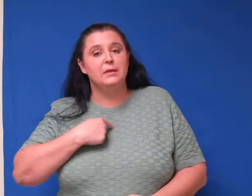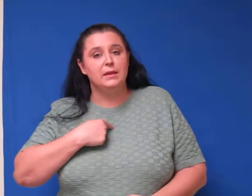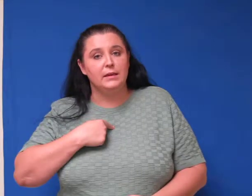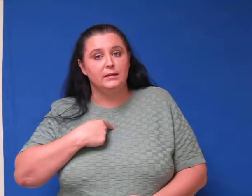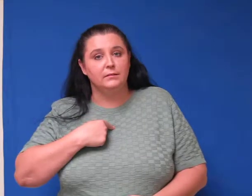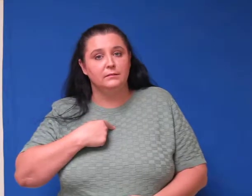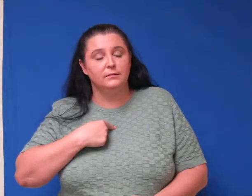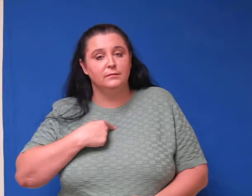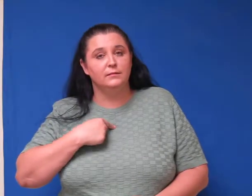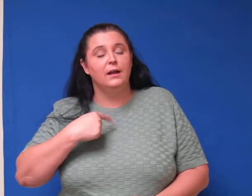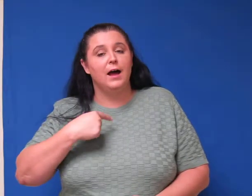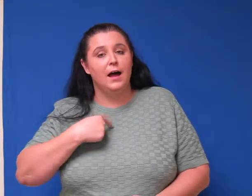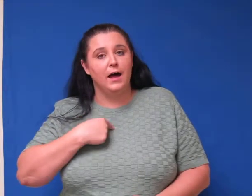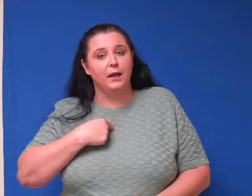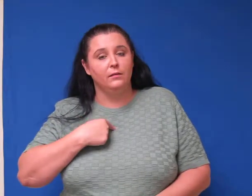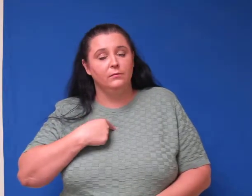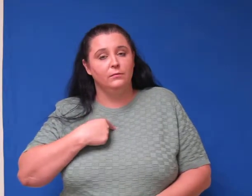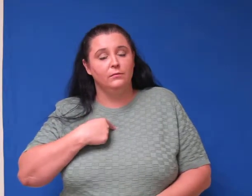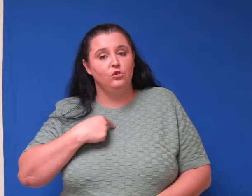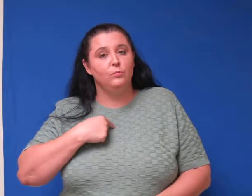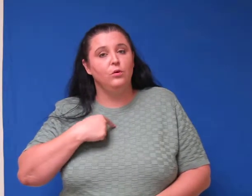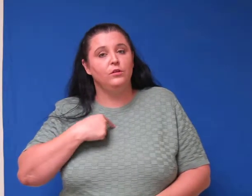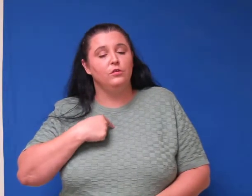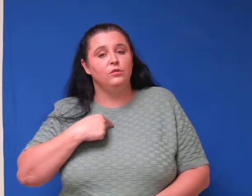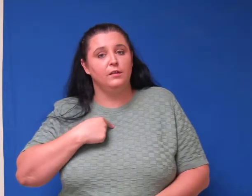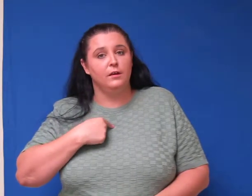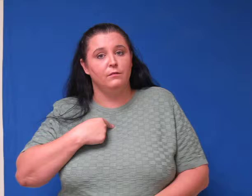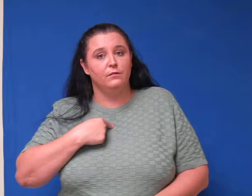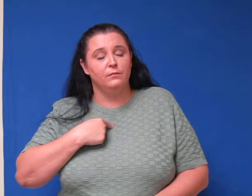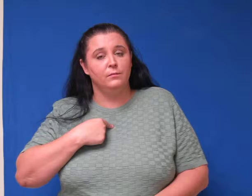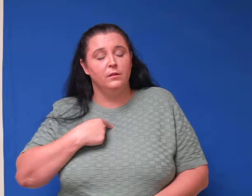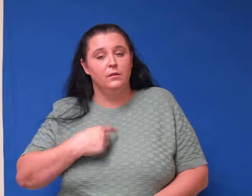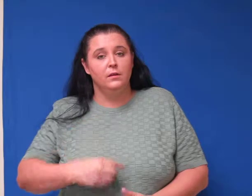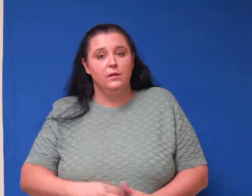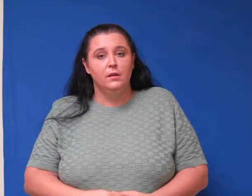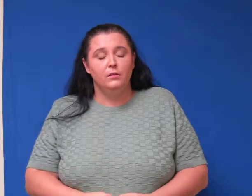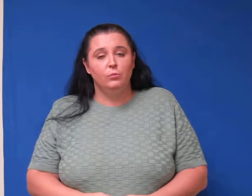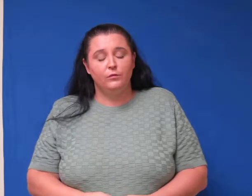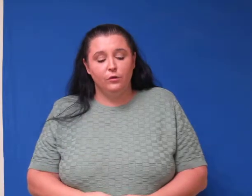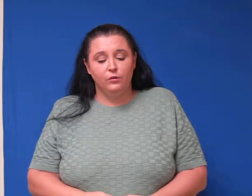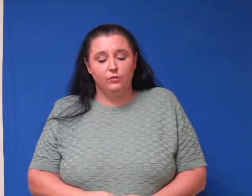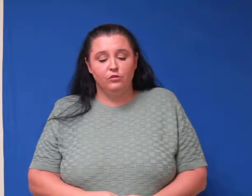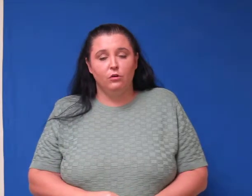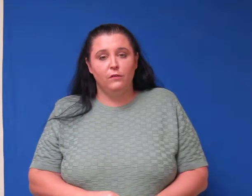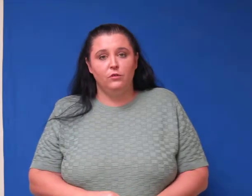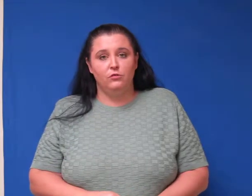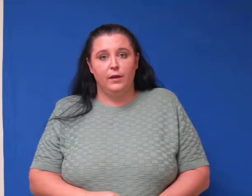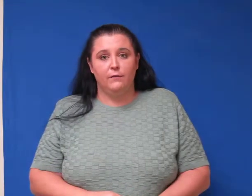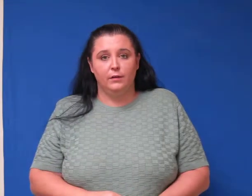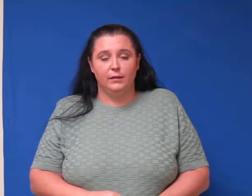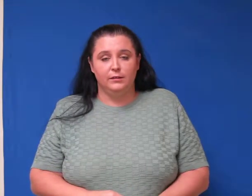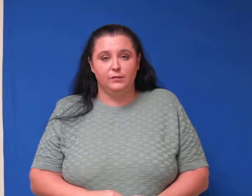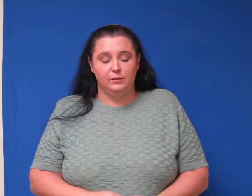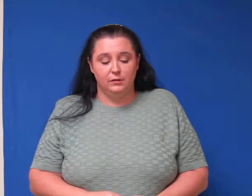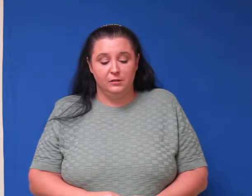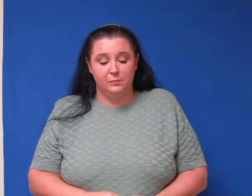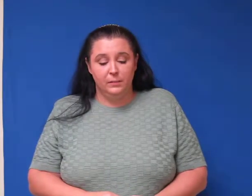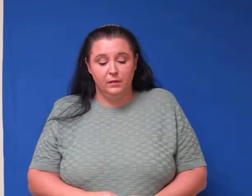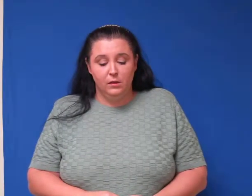Me, I, you point to yourself. Now refer to the chart that you have on lesson 2.